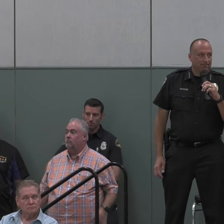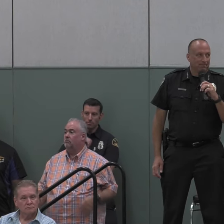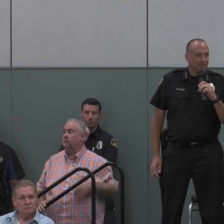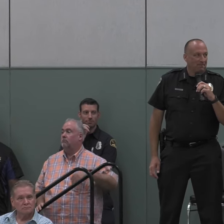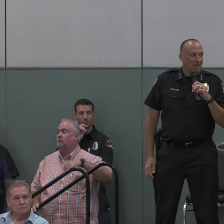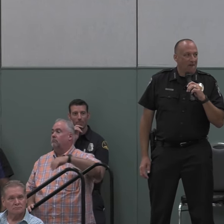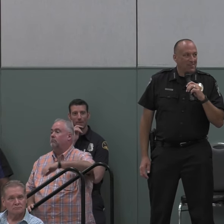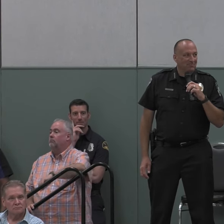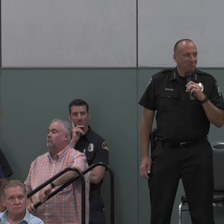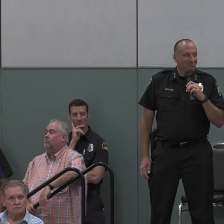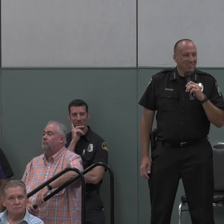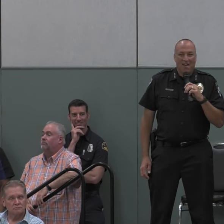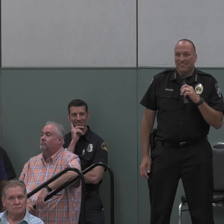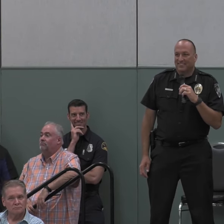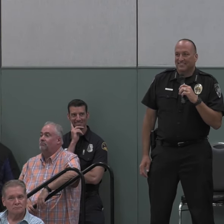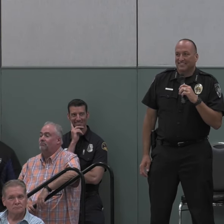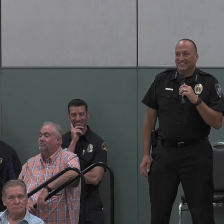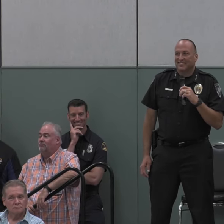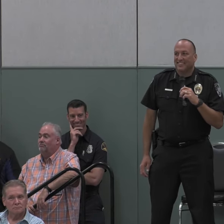question.